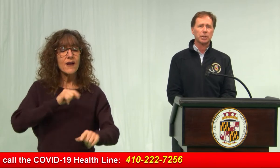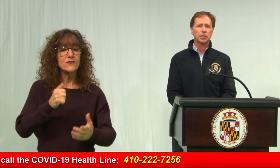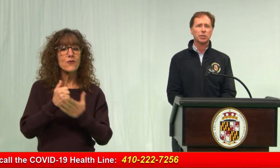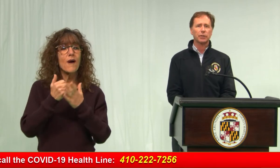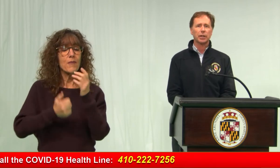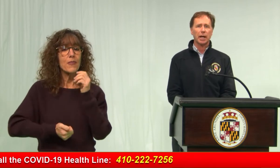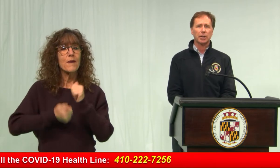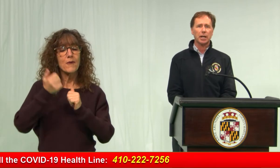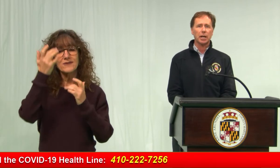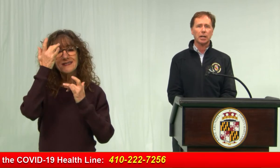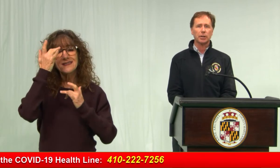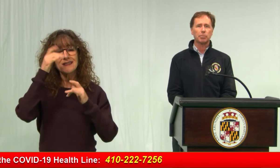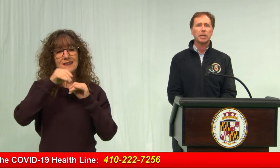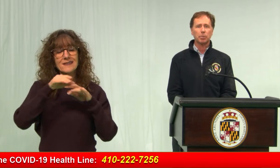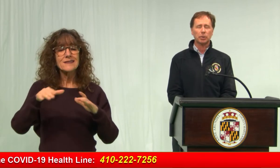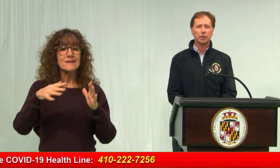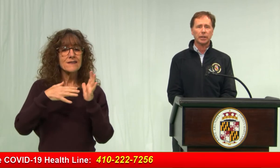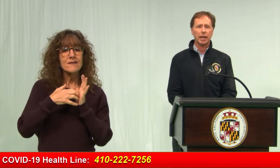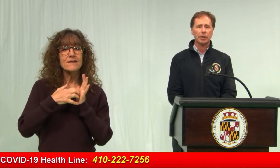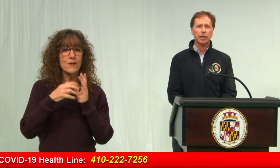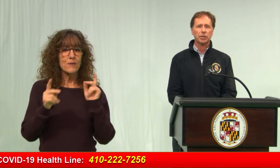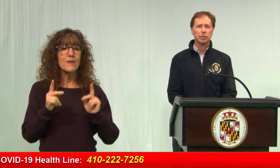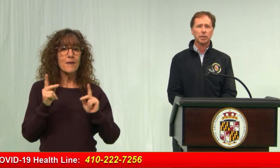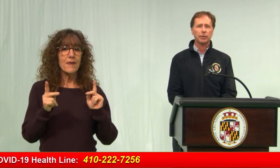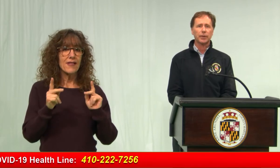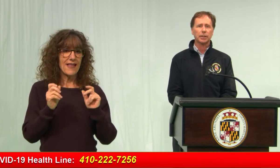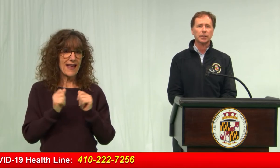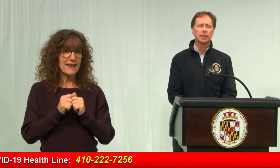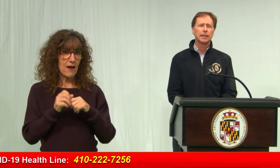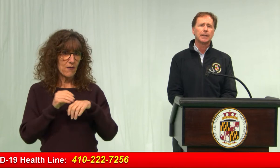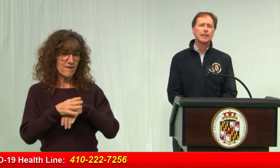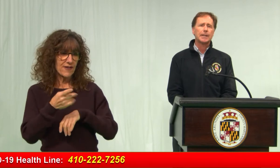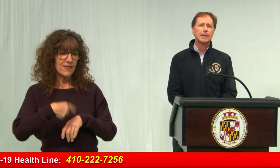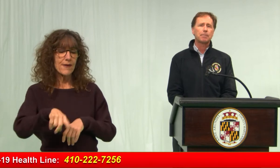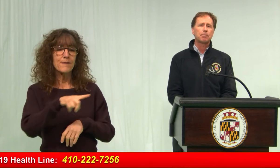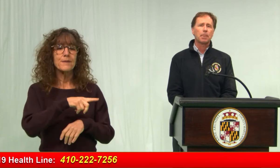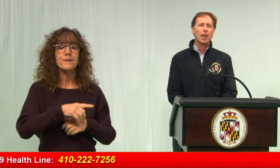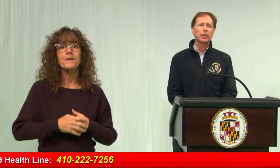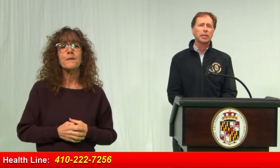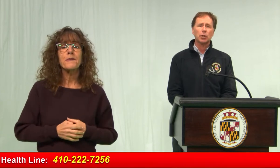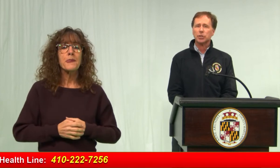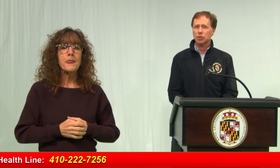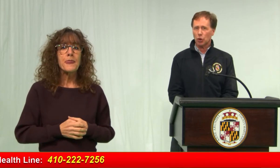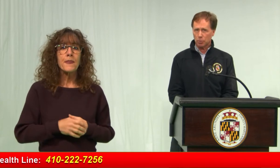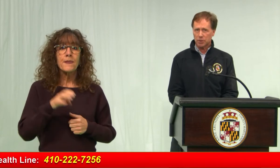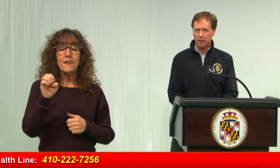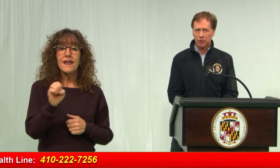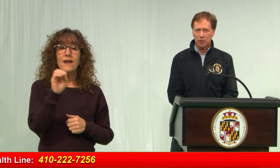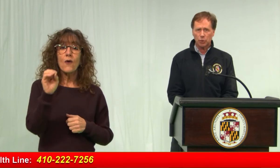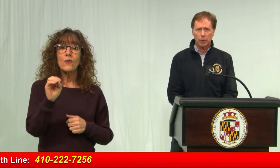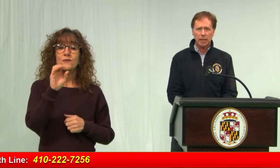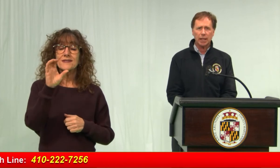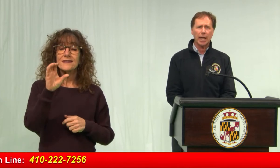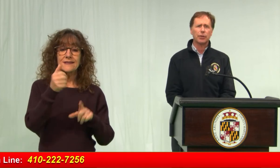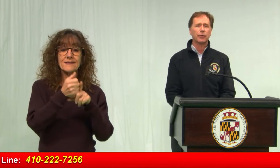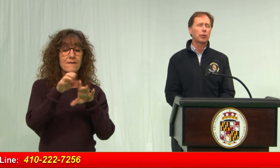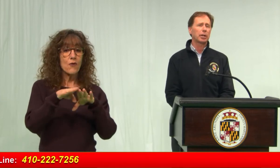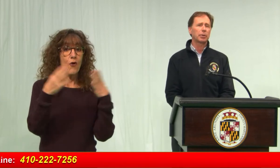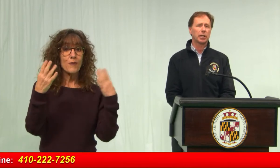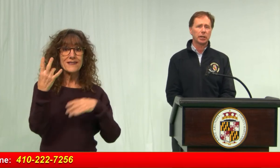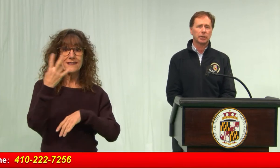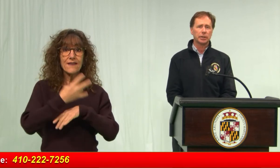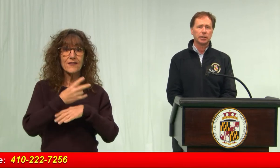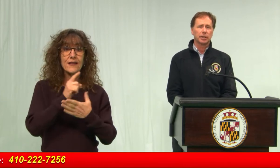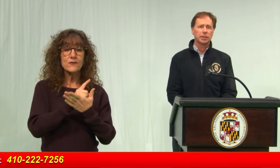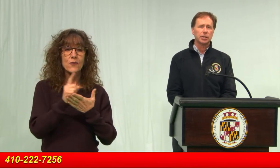vulnerable populations of our county, the people, and how they're actually being affected. The EOC is open 7 days a week, and the phone